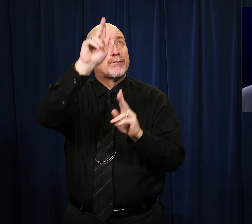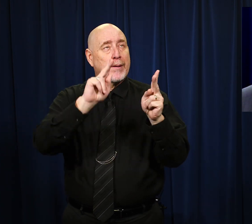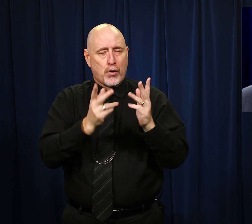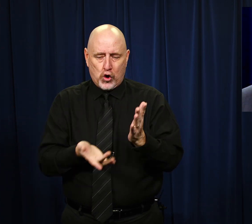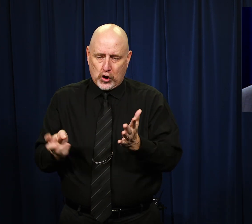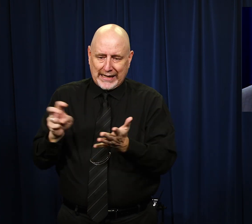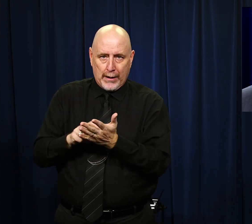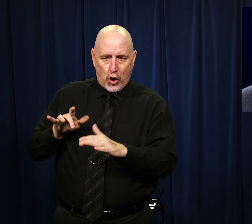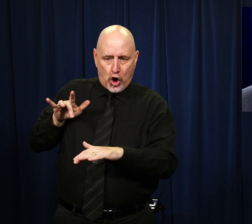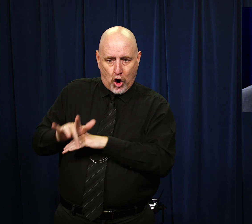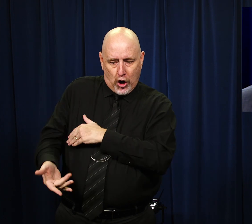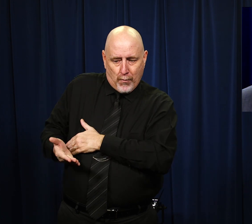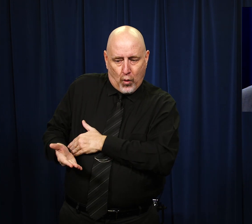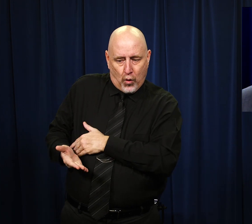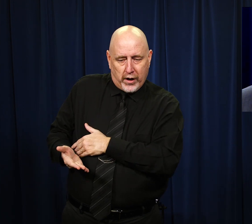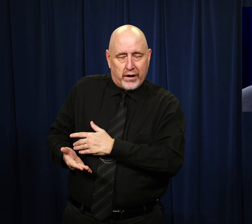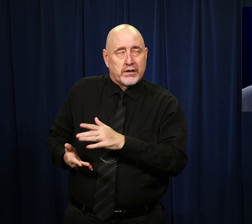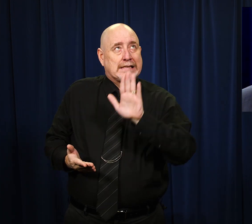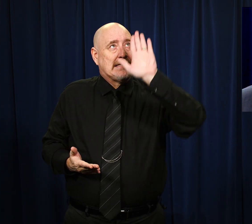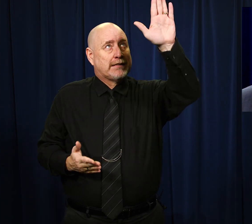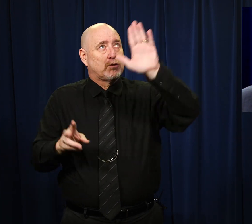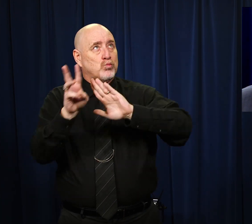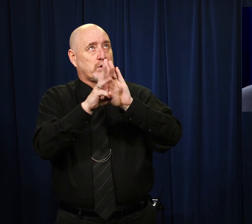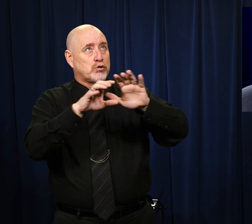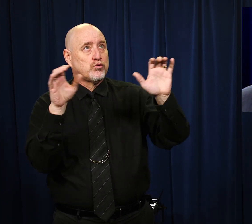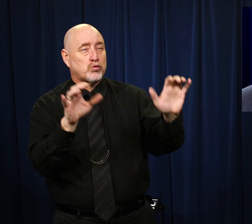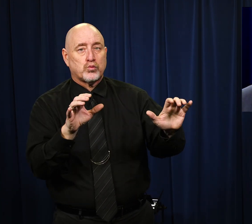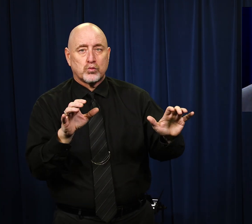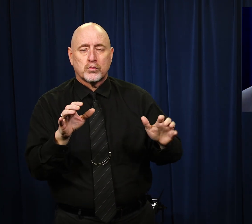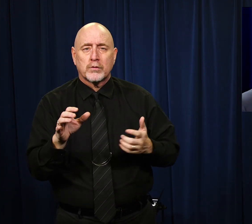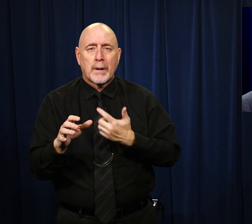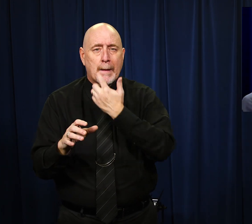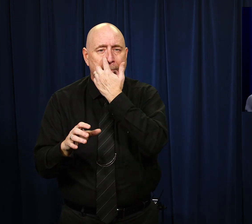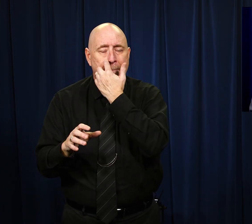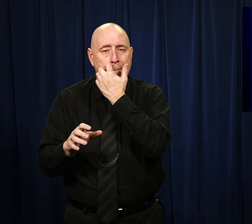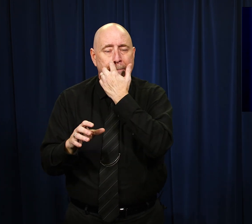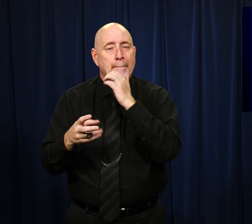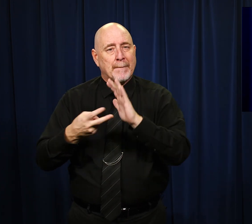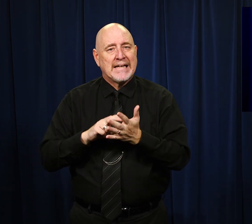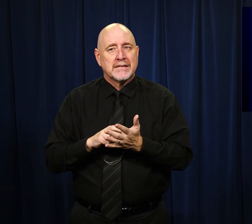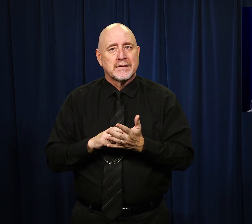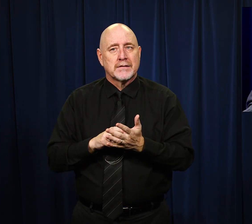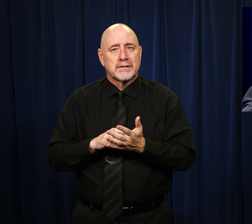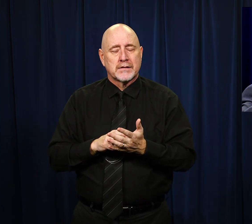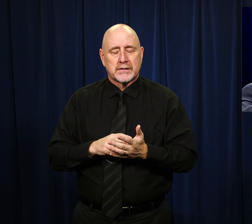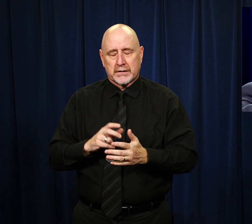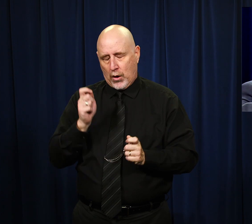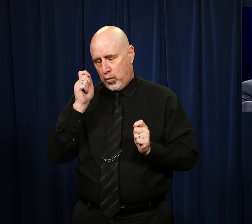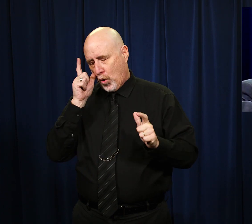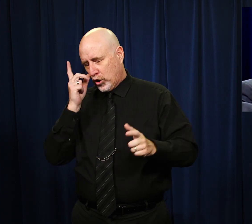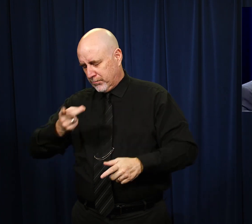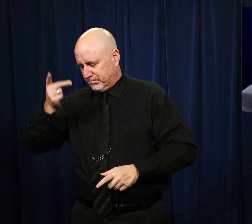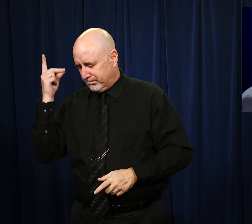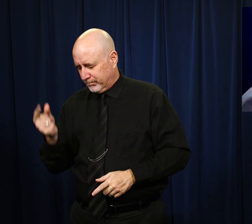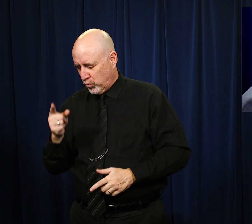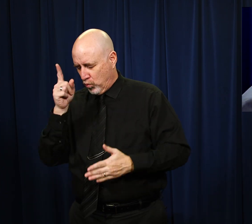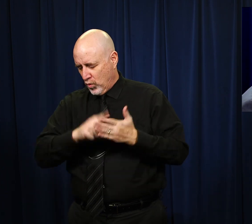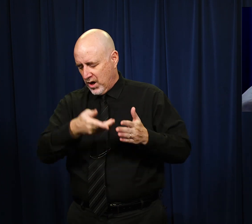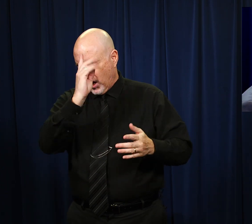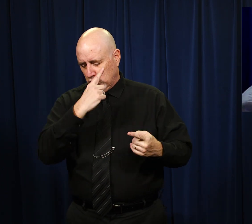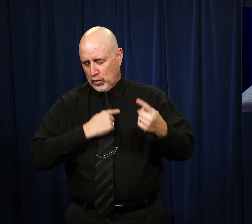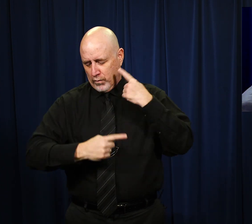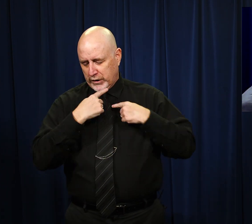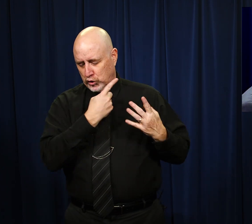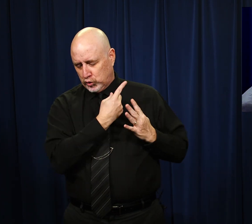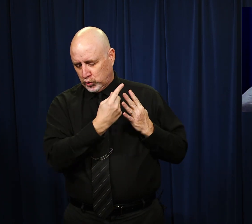up early in the morning to do his will. The idea being that they got up determined that day to do exactly what